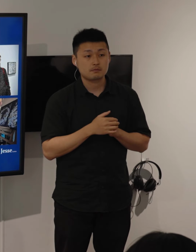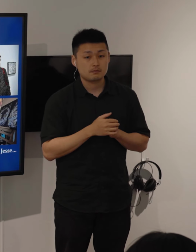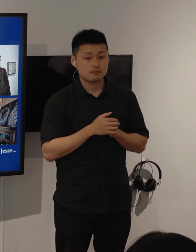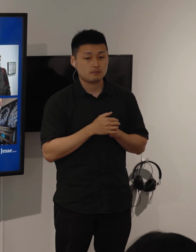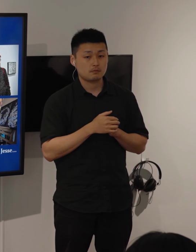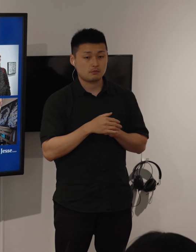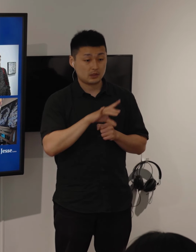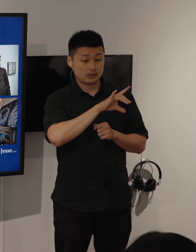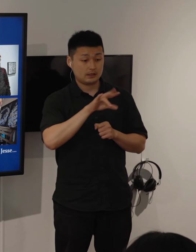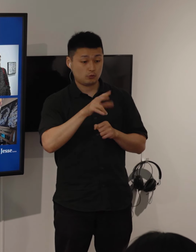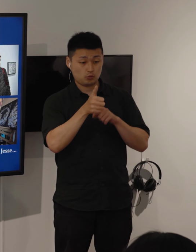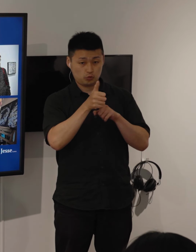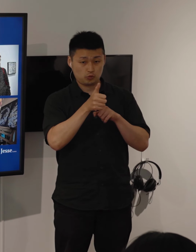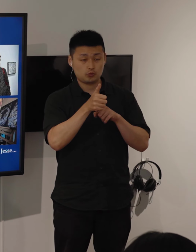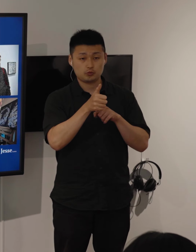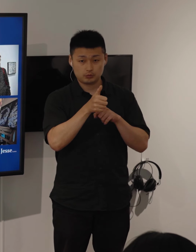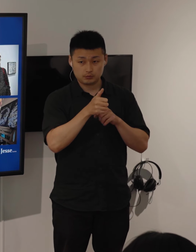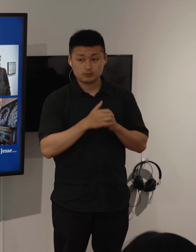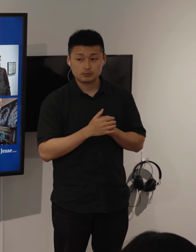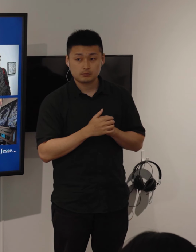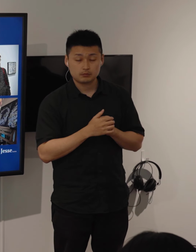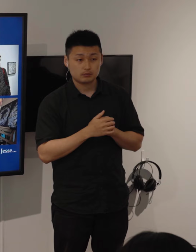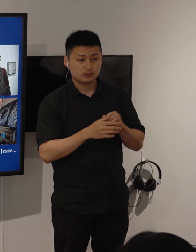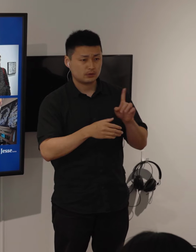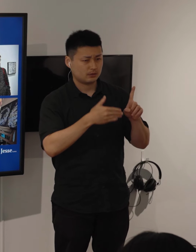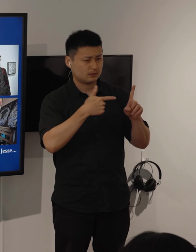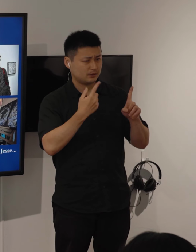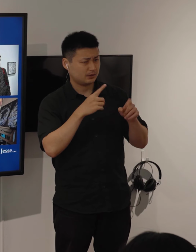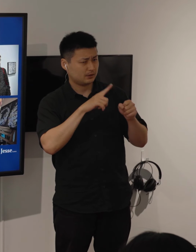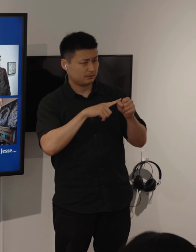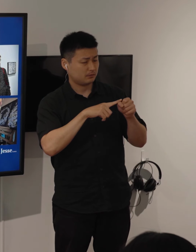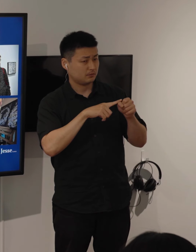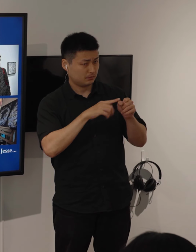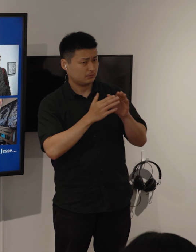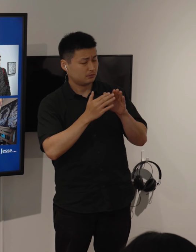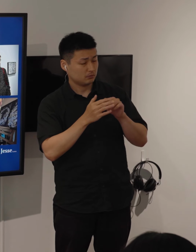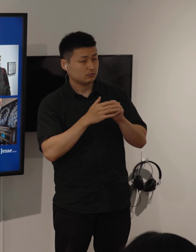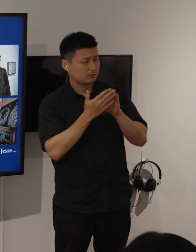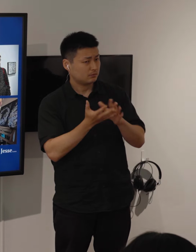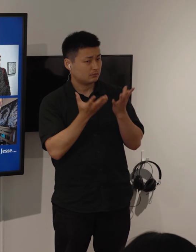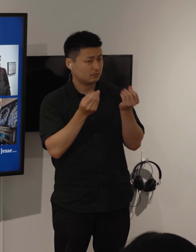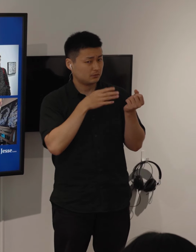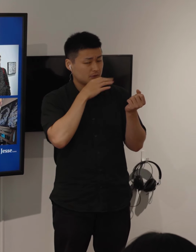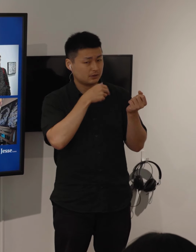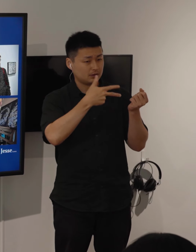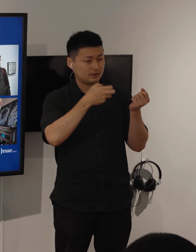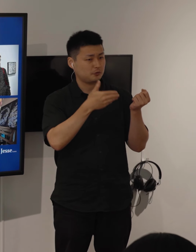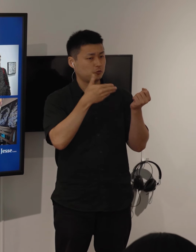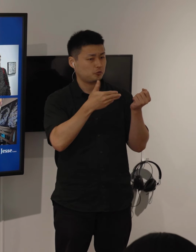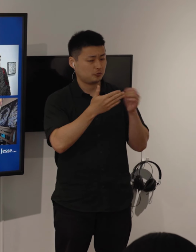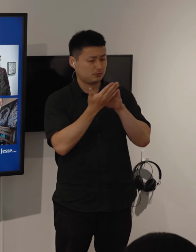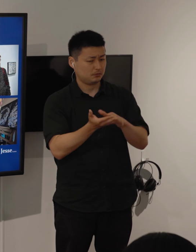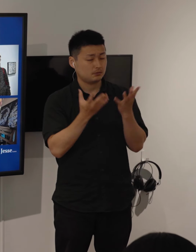died in 61, and she was 79 years old when she died. And in